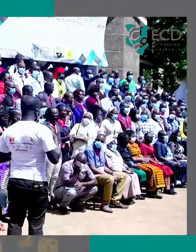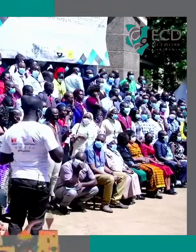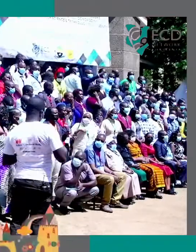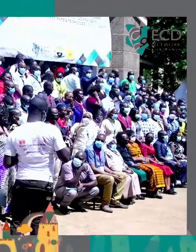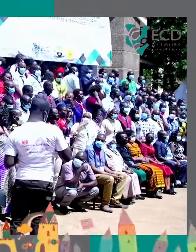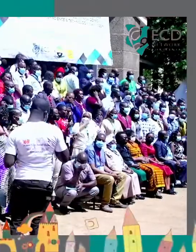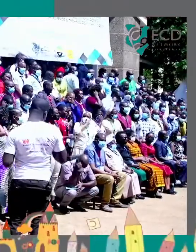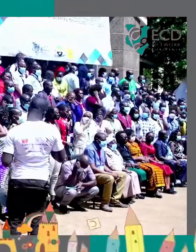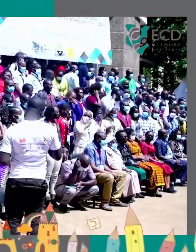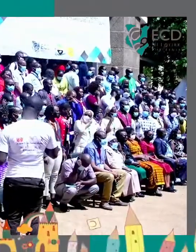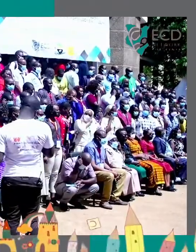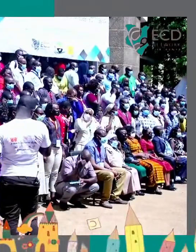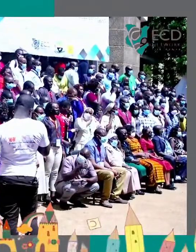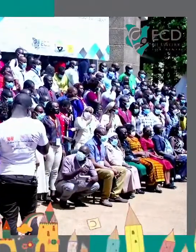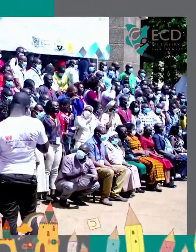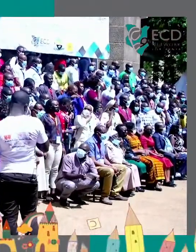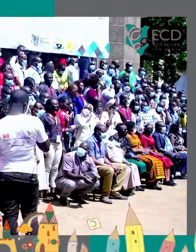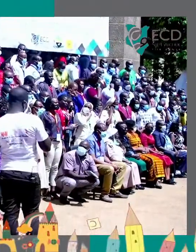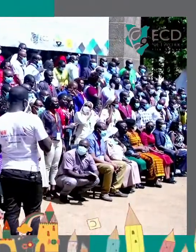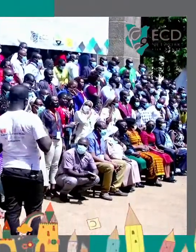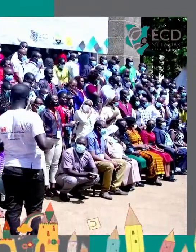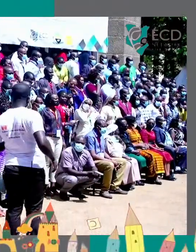Nyathi en mwandu